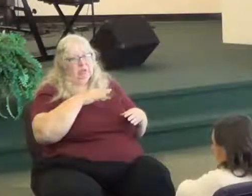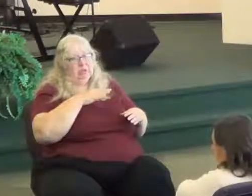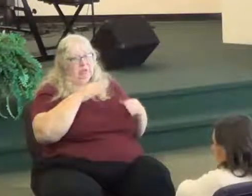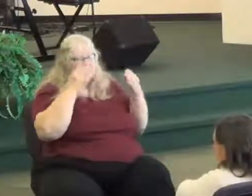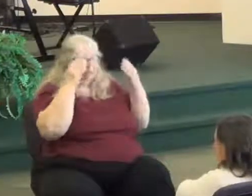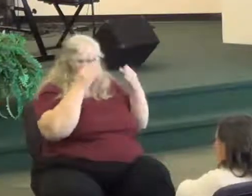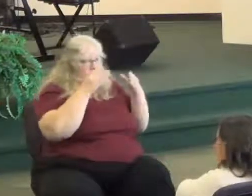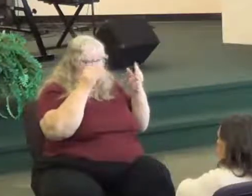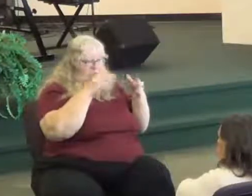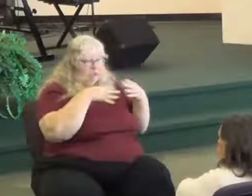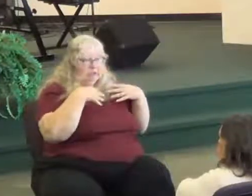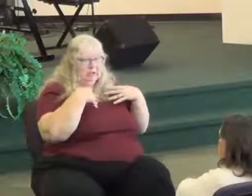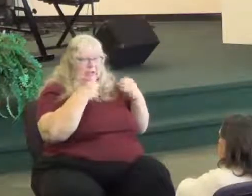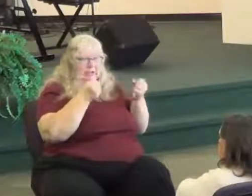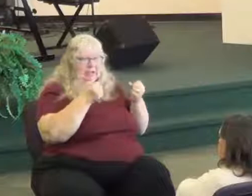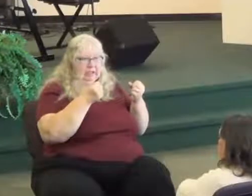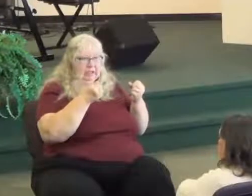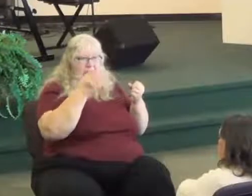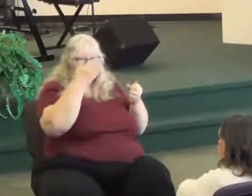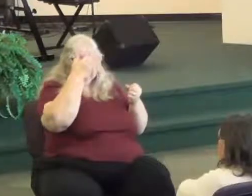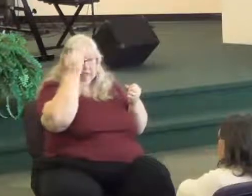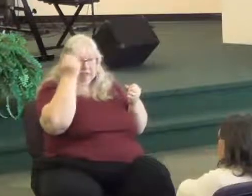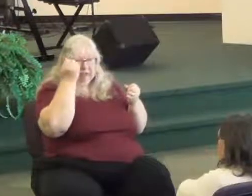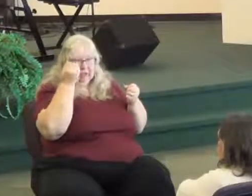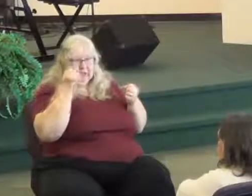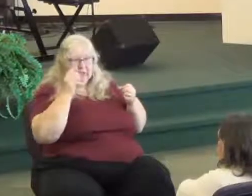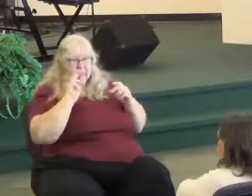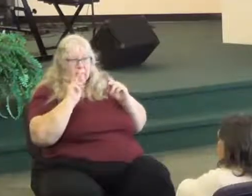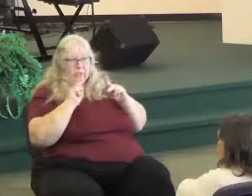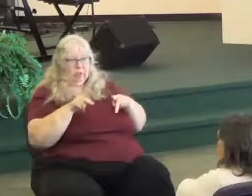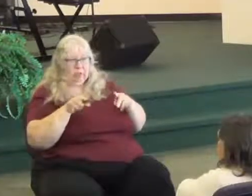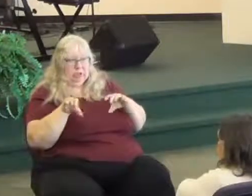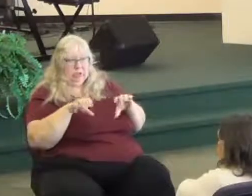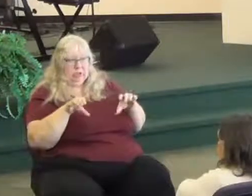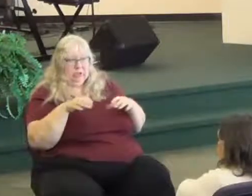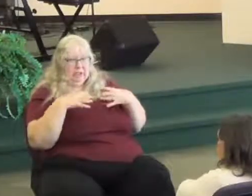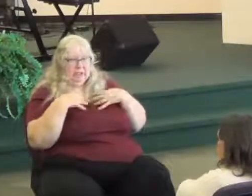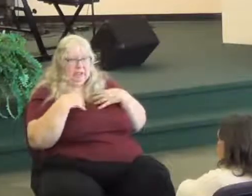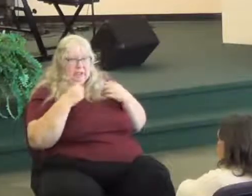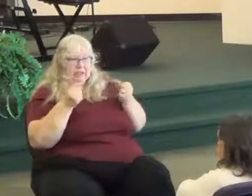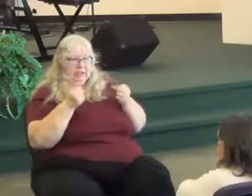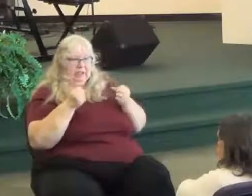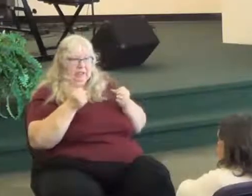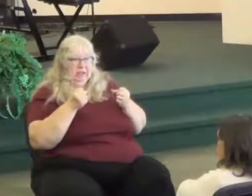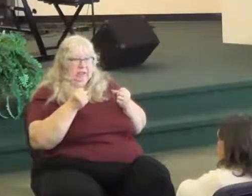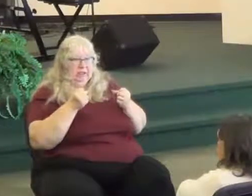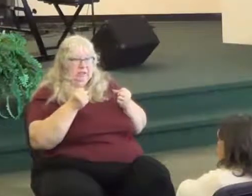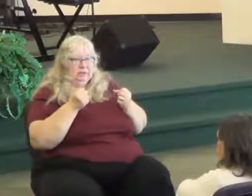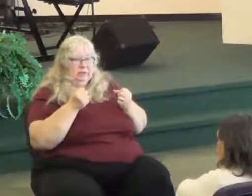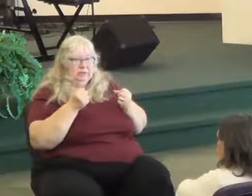Jesus, who is God, was physically right there.